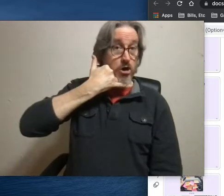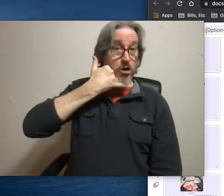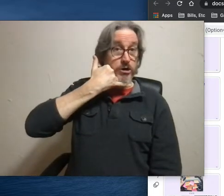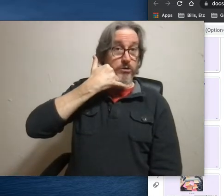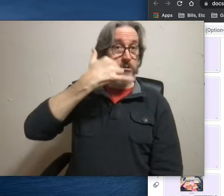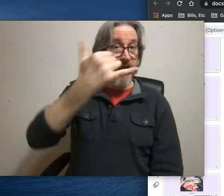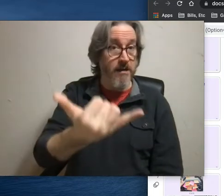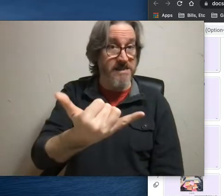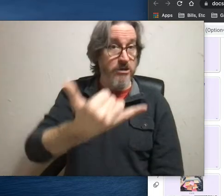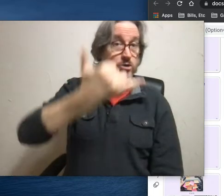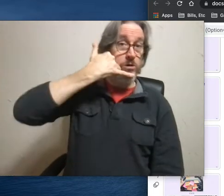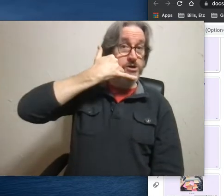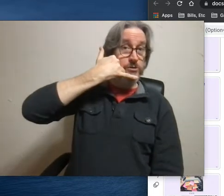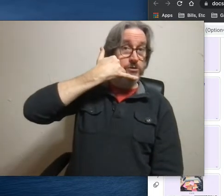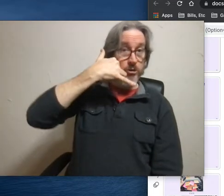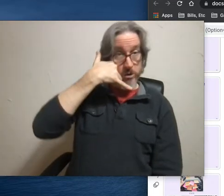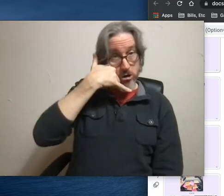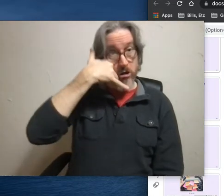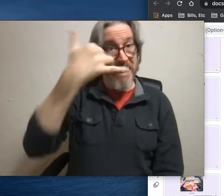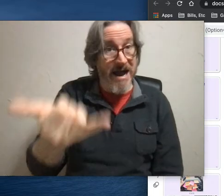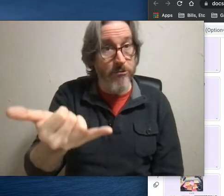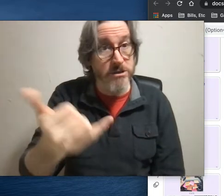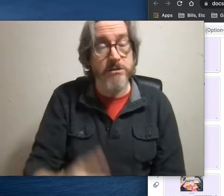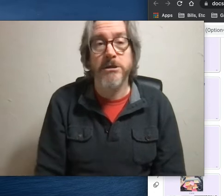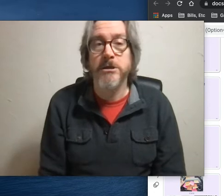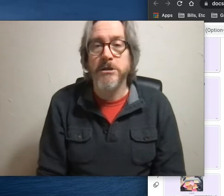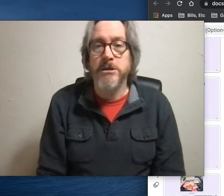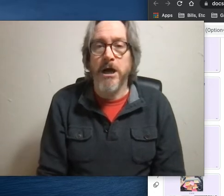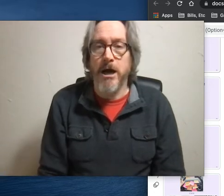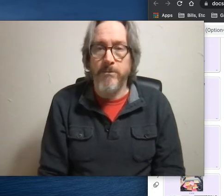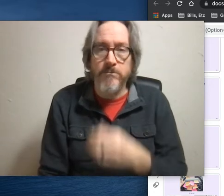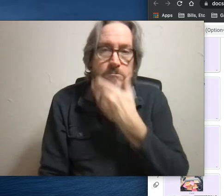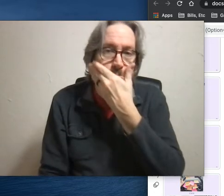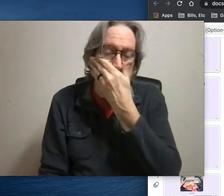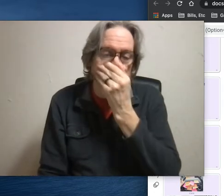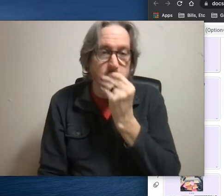Someone can call you, it comes in towards you. You can call out,